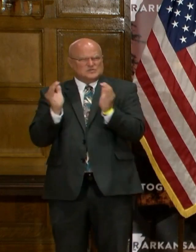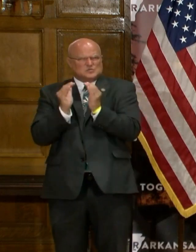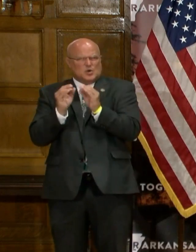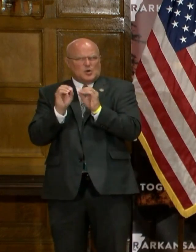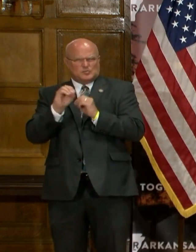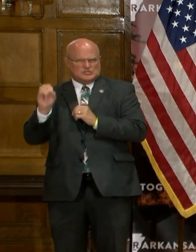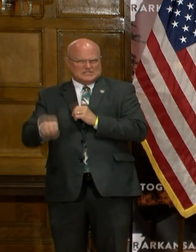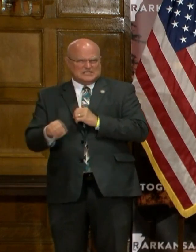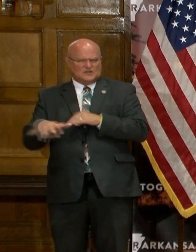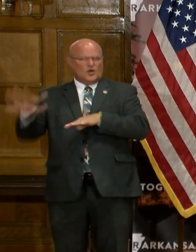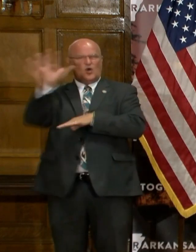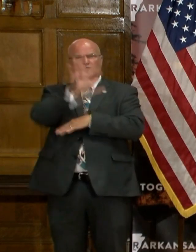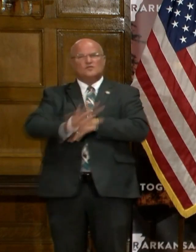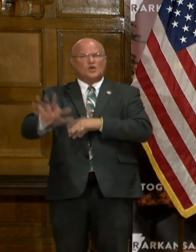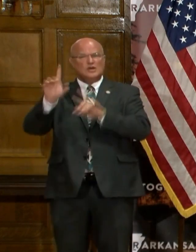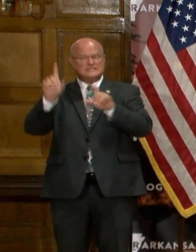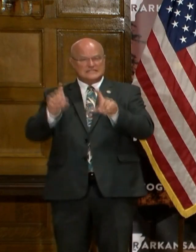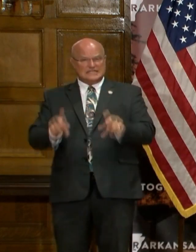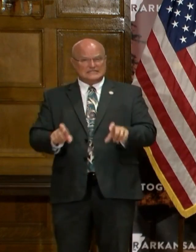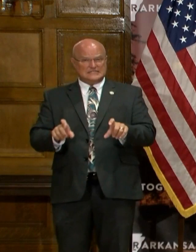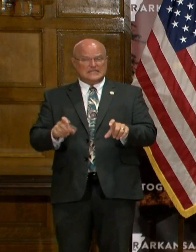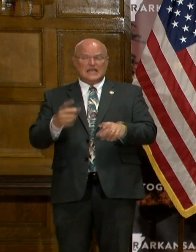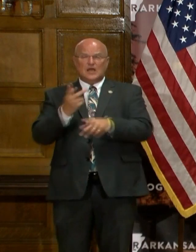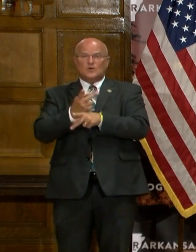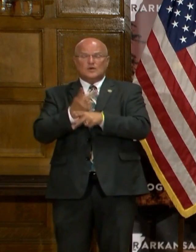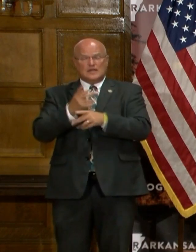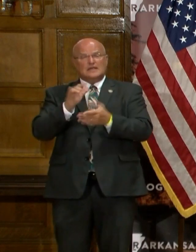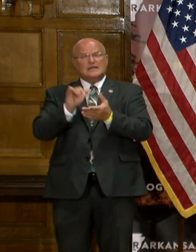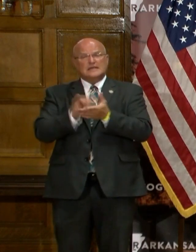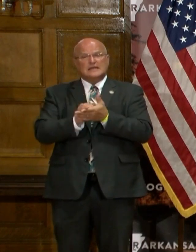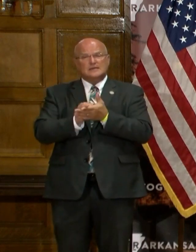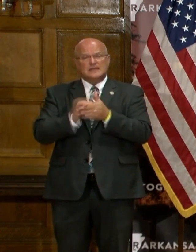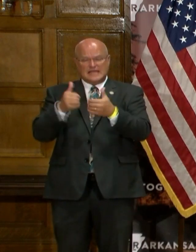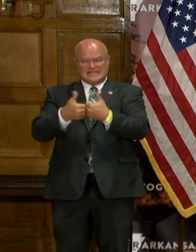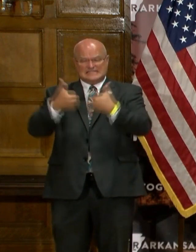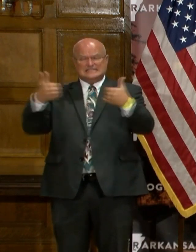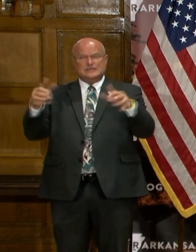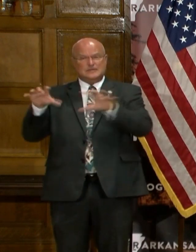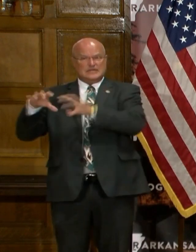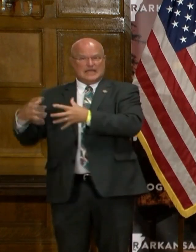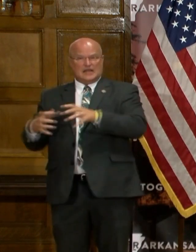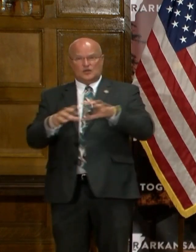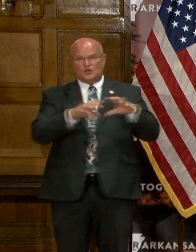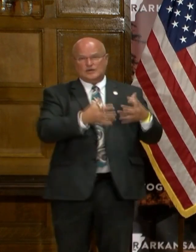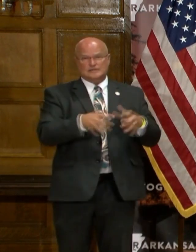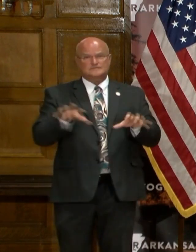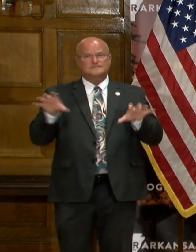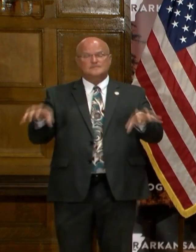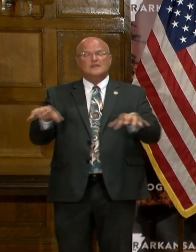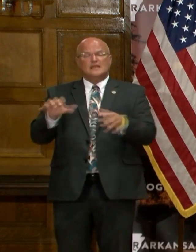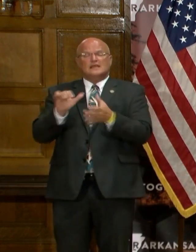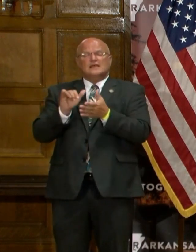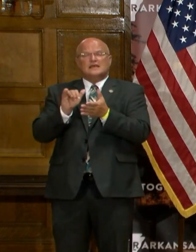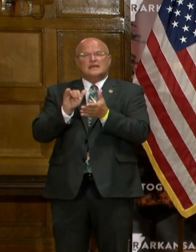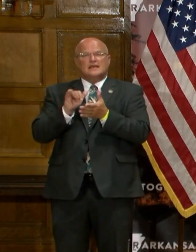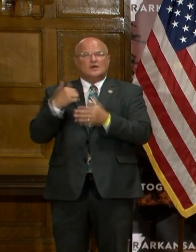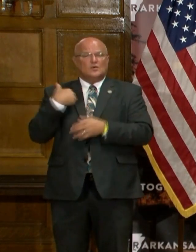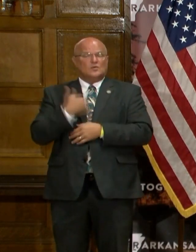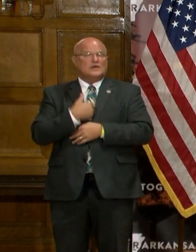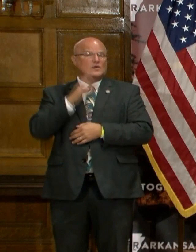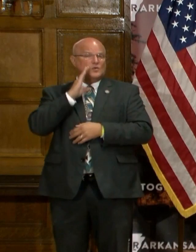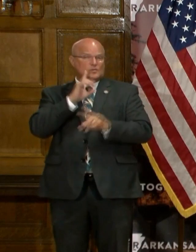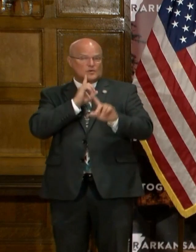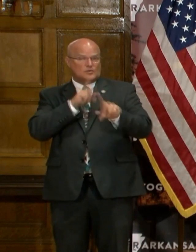of our overall testing, and we're keeping that in a separate category. And so we will